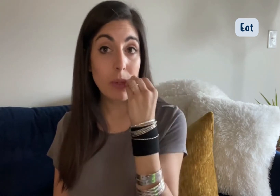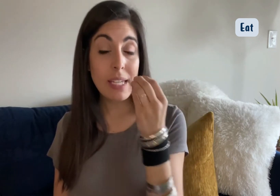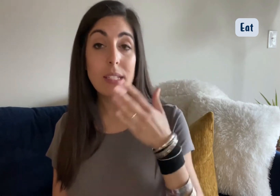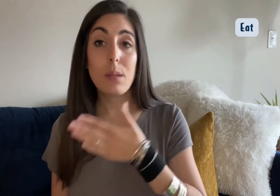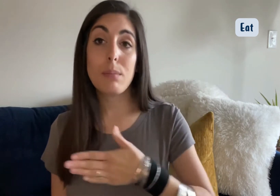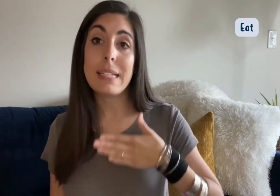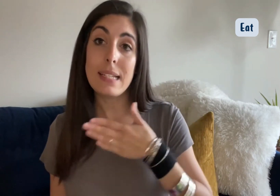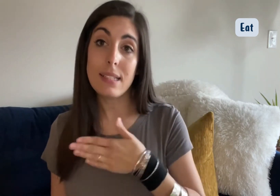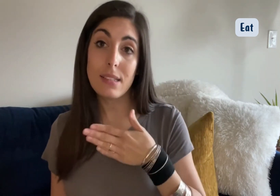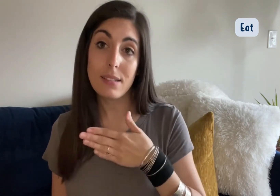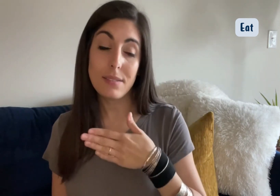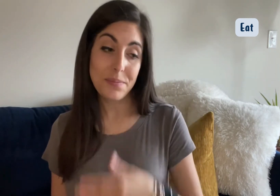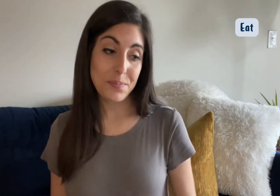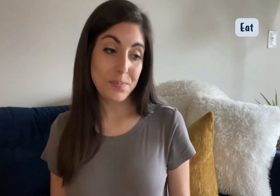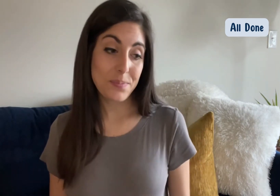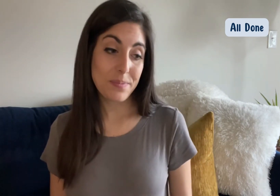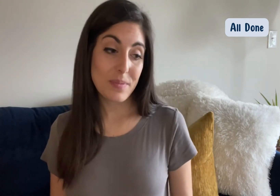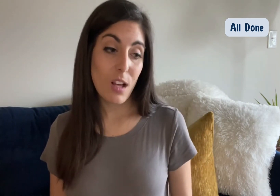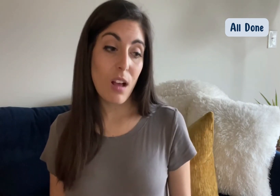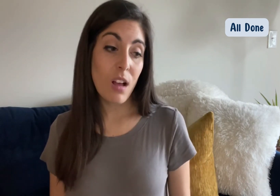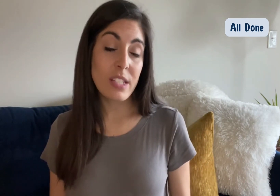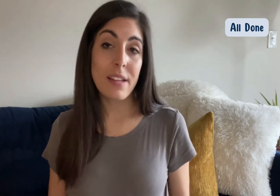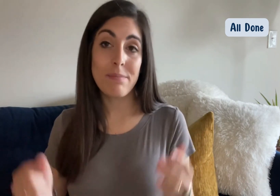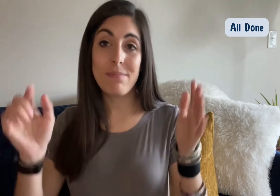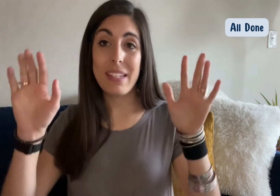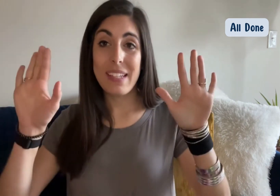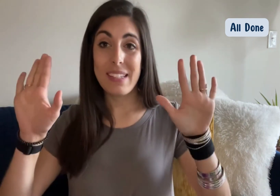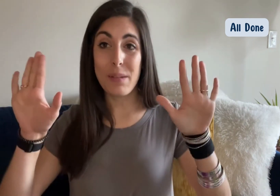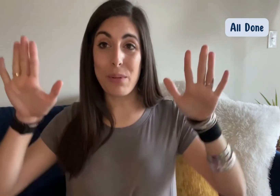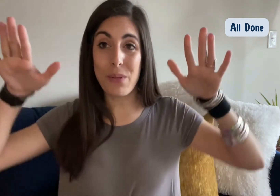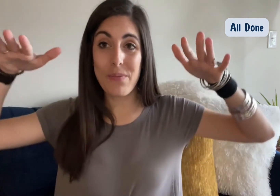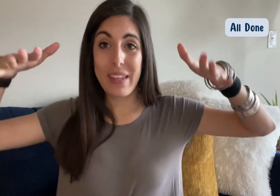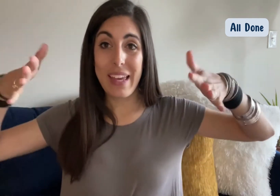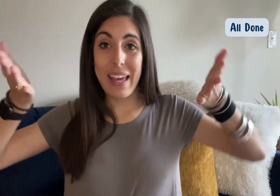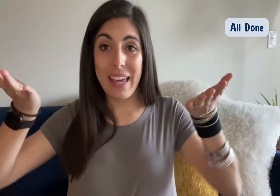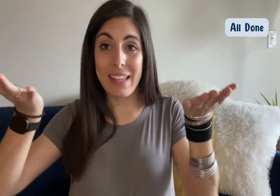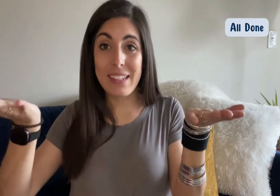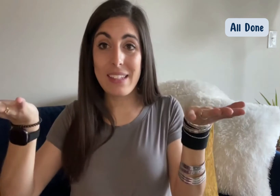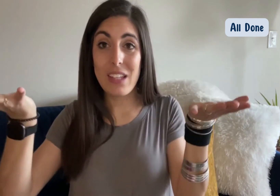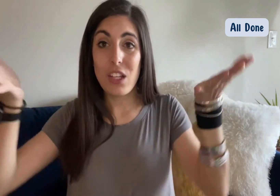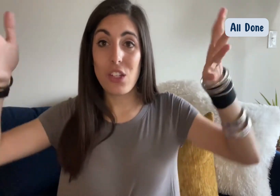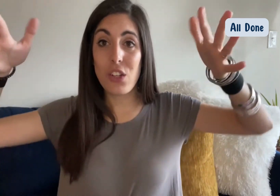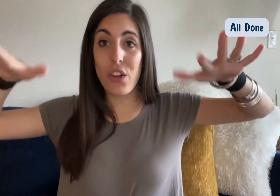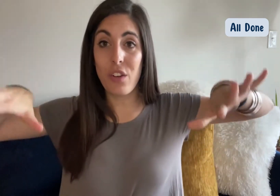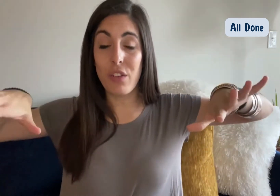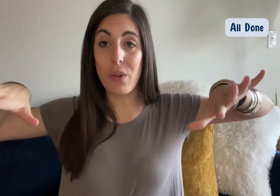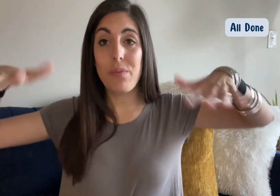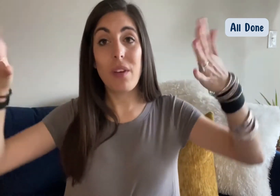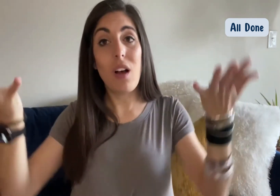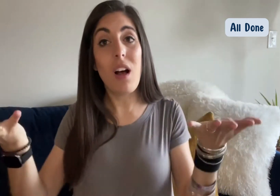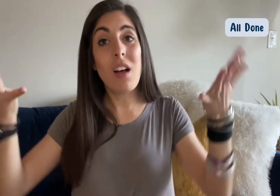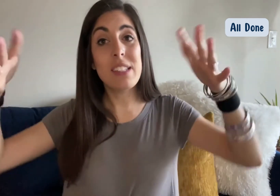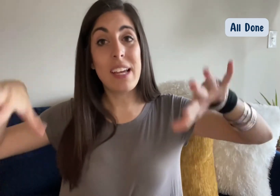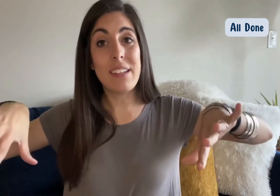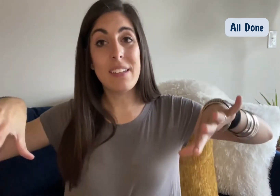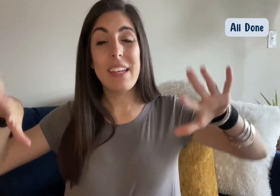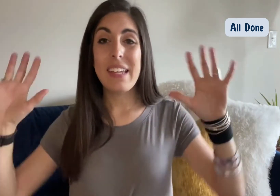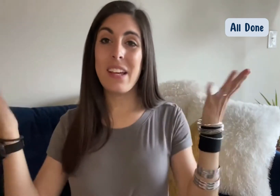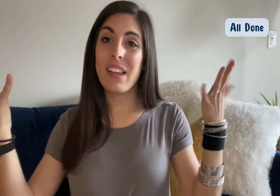eat, please. All done. Simple. Hands, turn over. All done. Now, a lot of